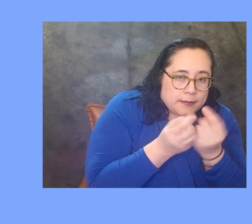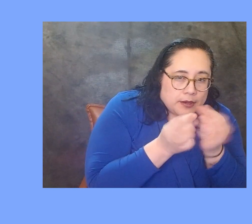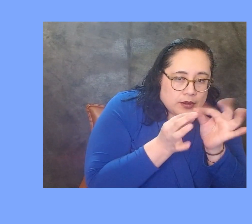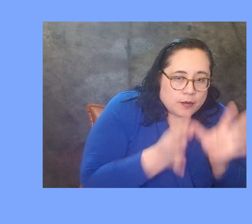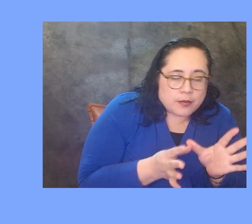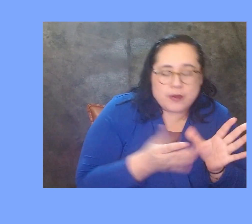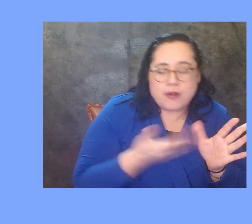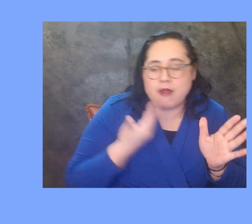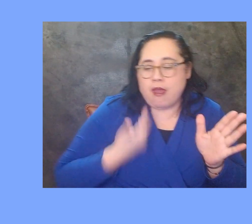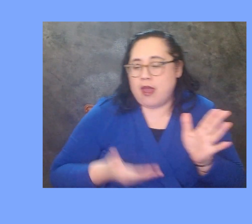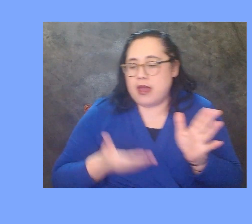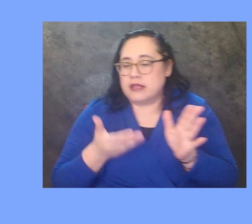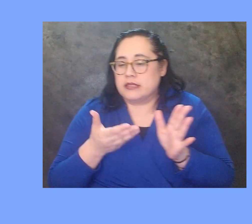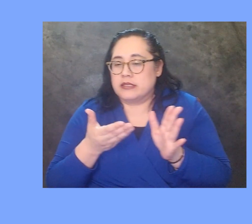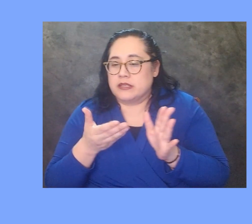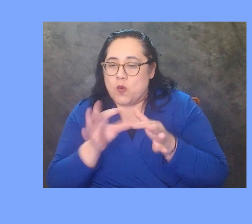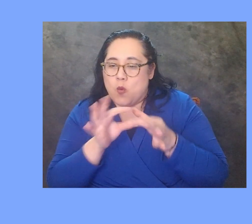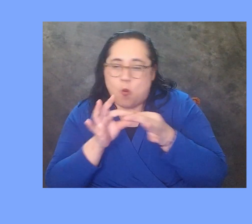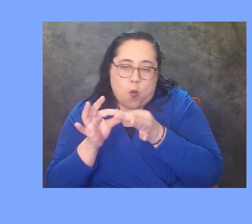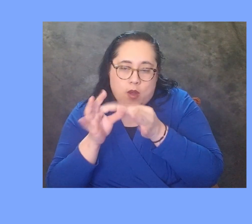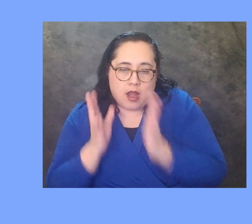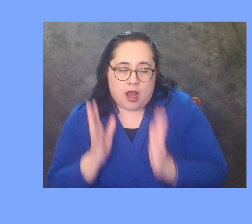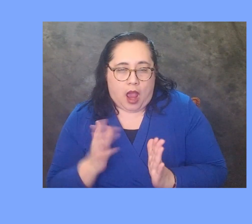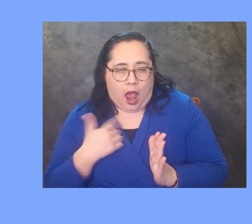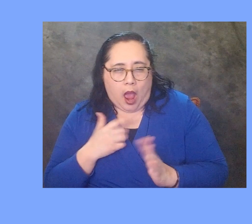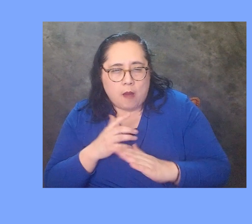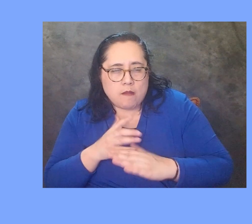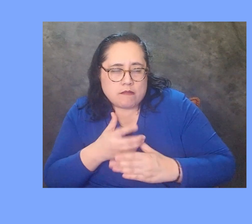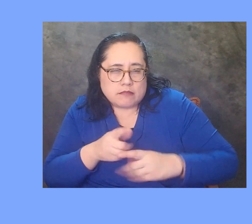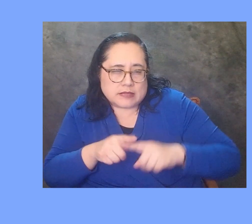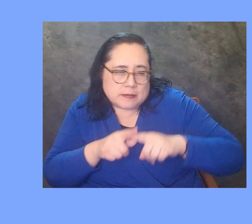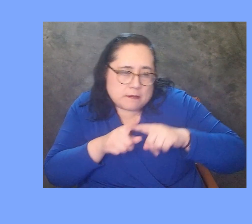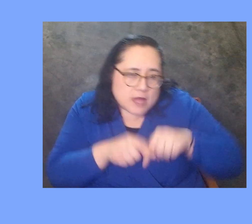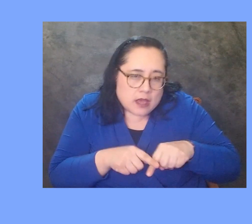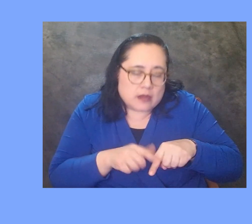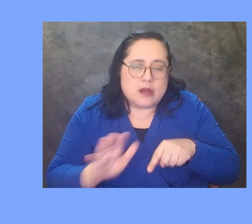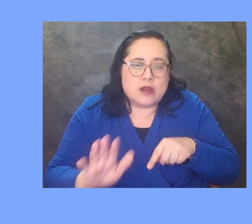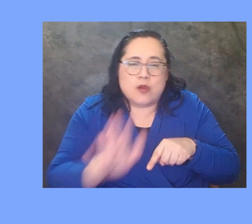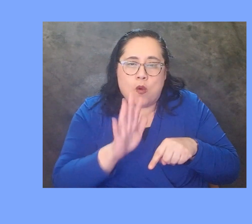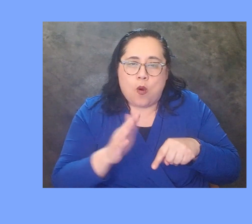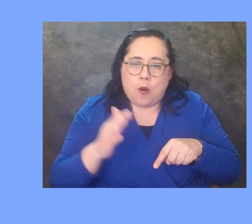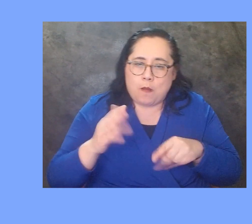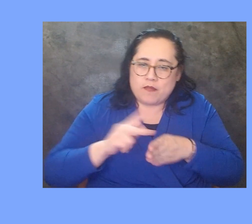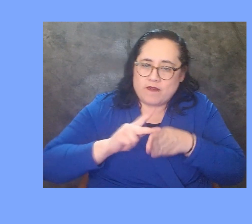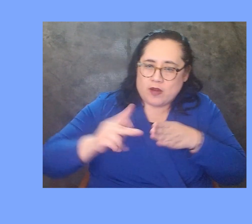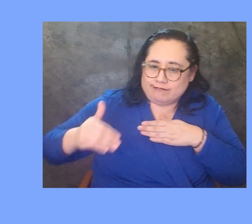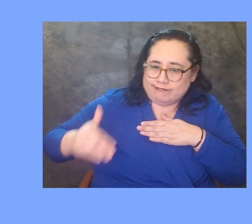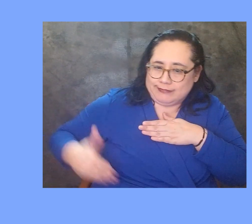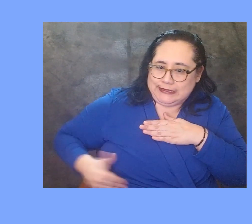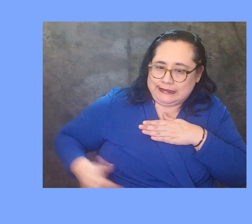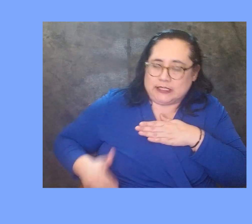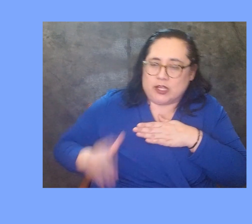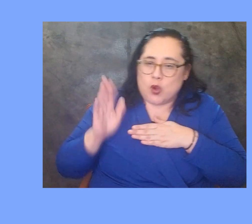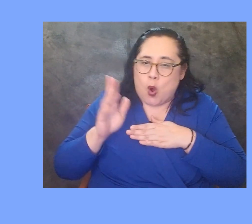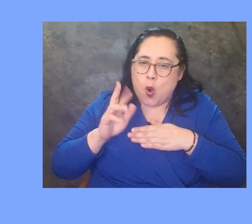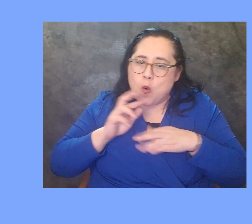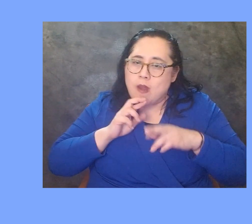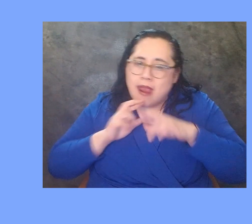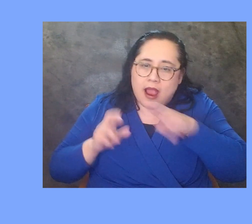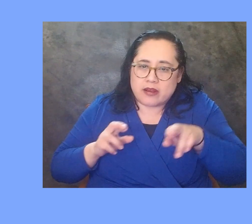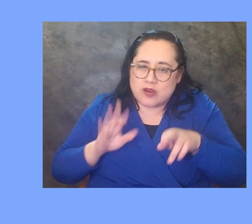As a team interpreter and as a coordinator, I depend on your professional